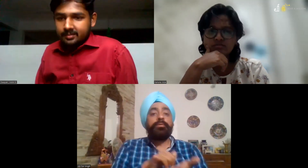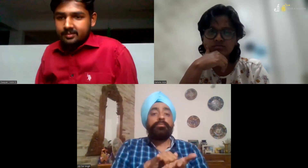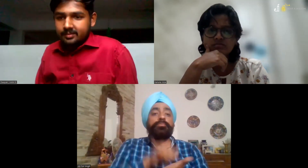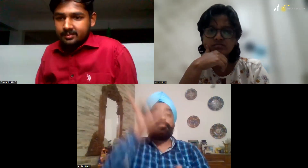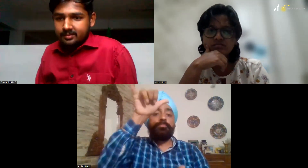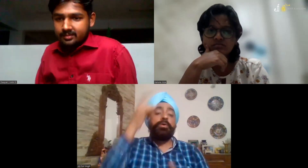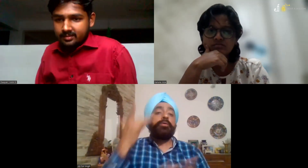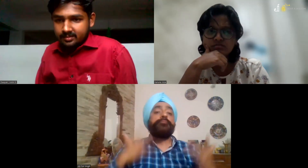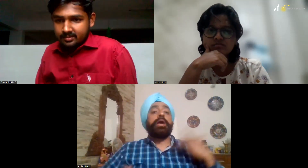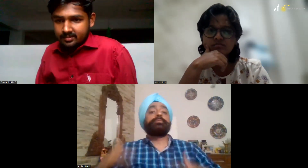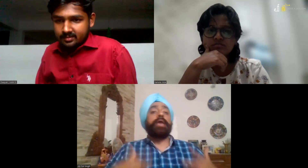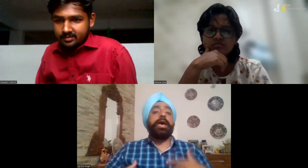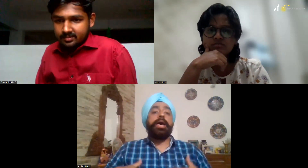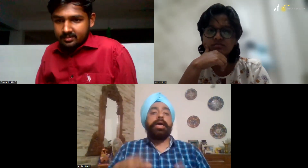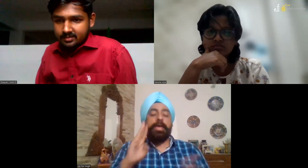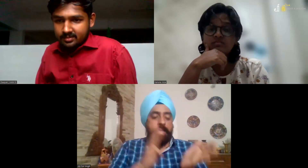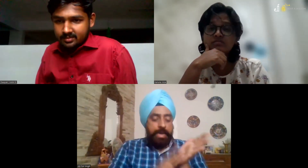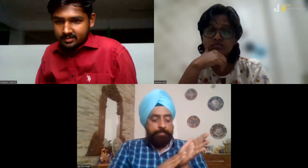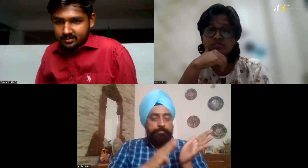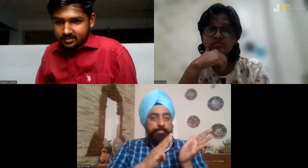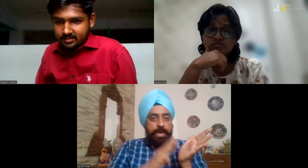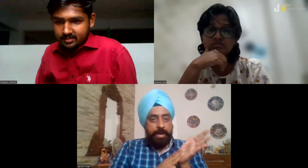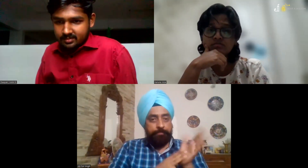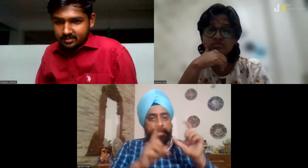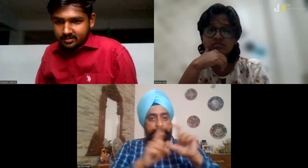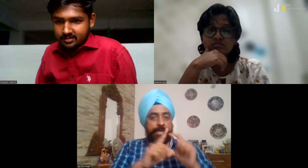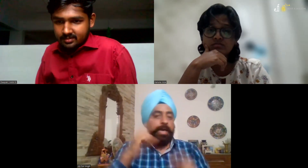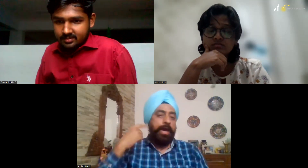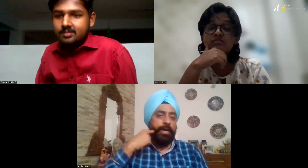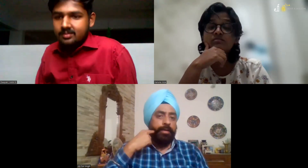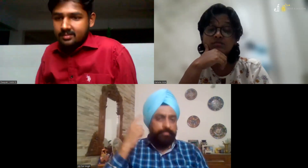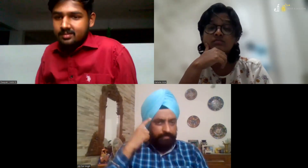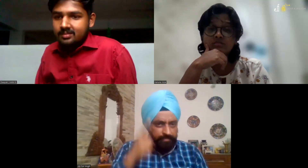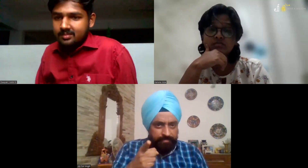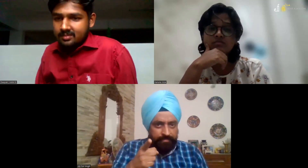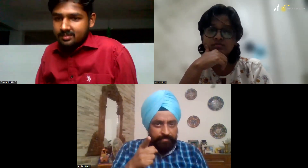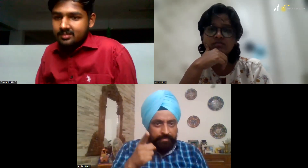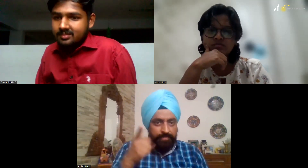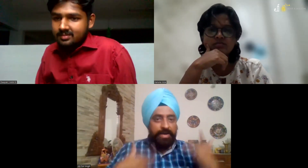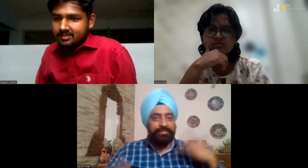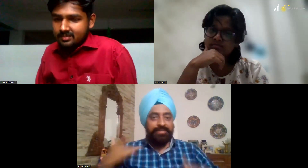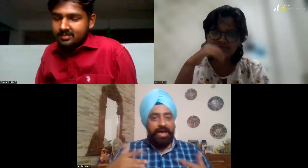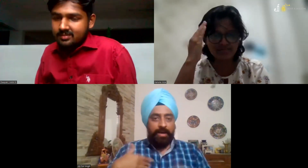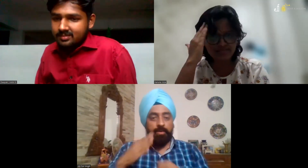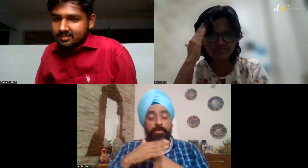So in 2018, I had my experience.